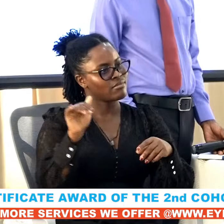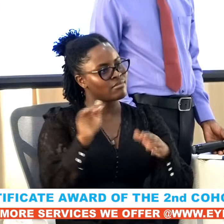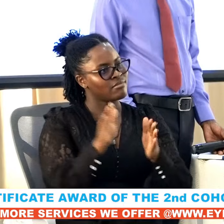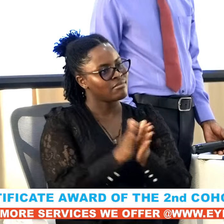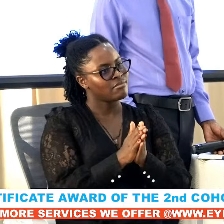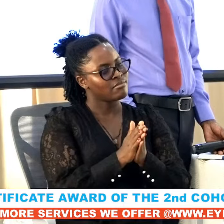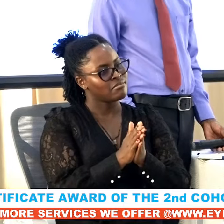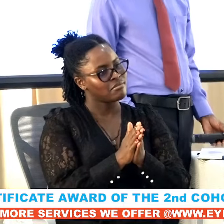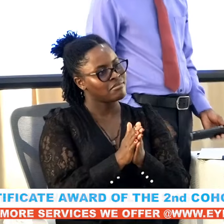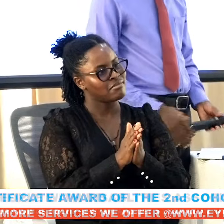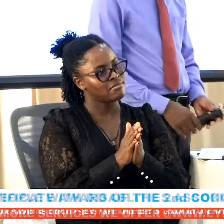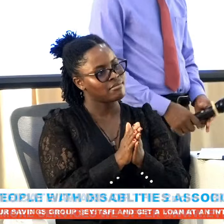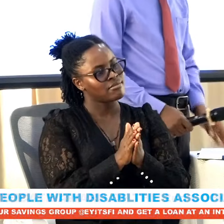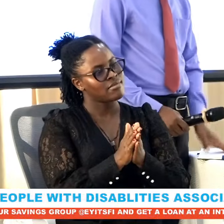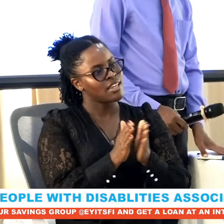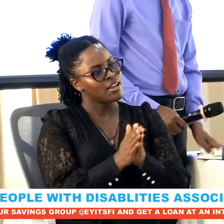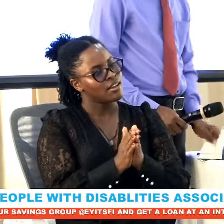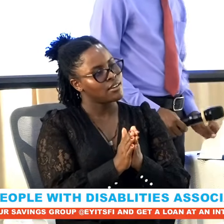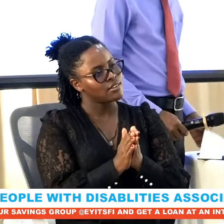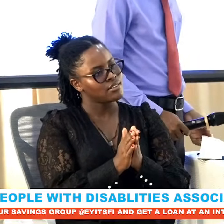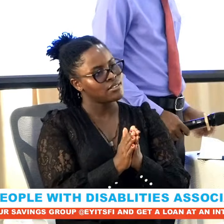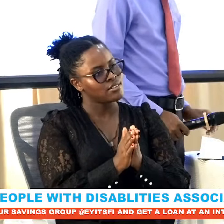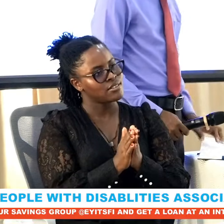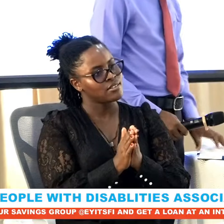speaker. We'll start with